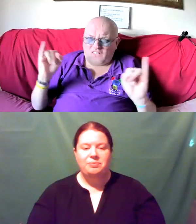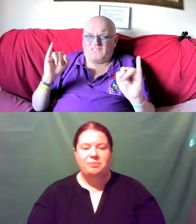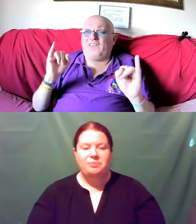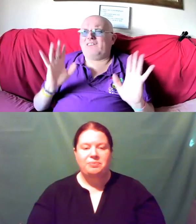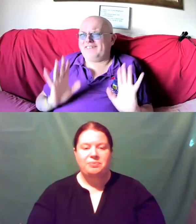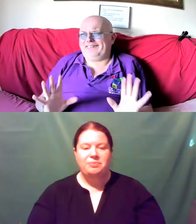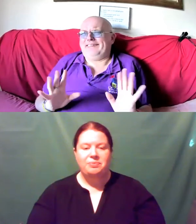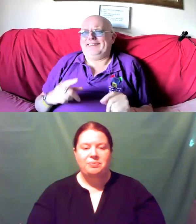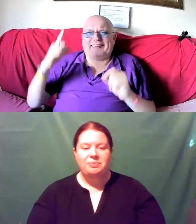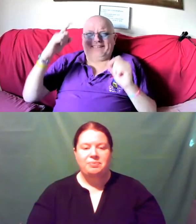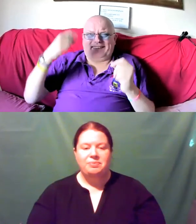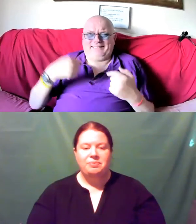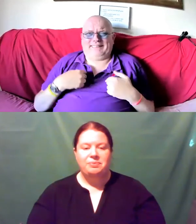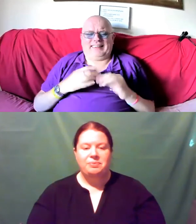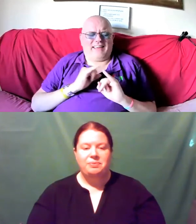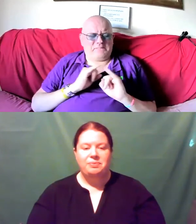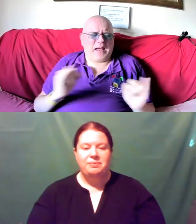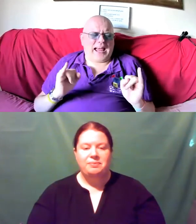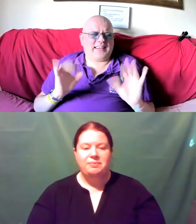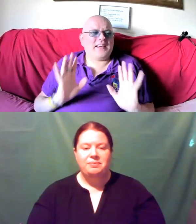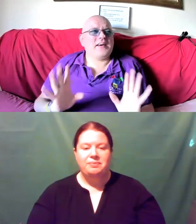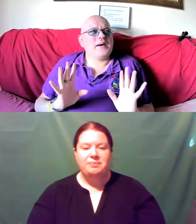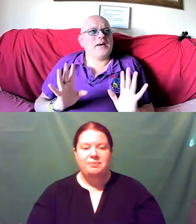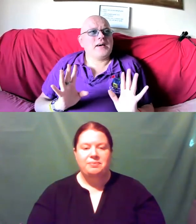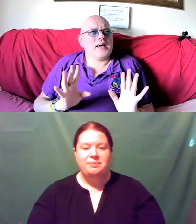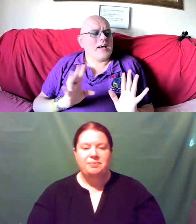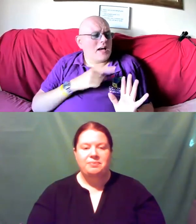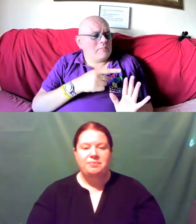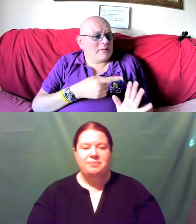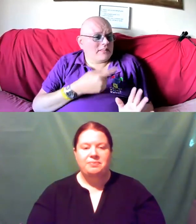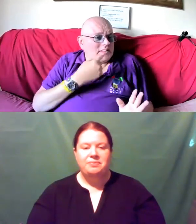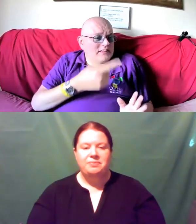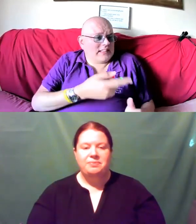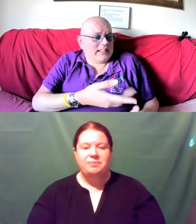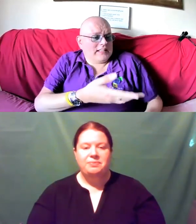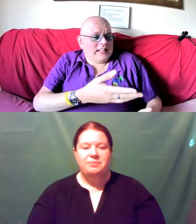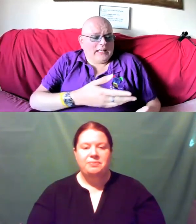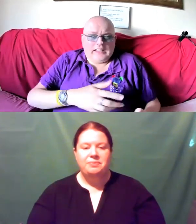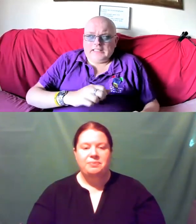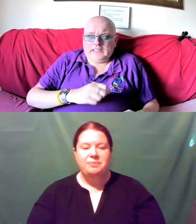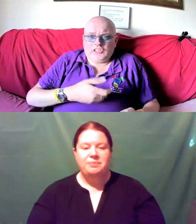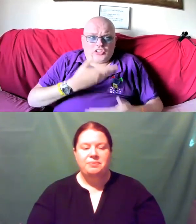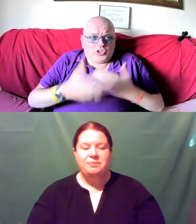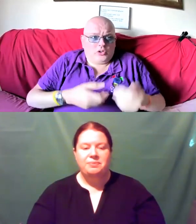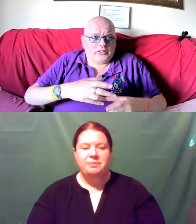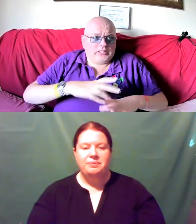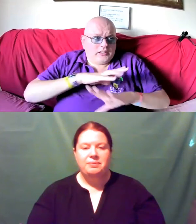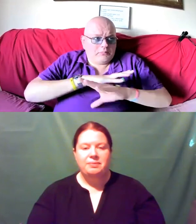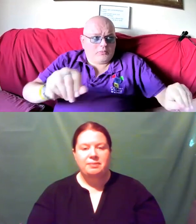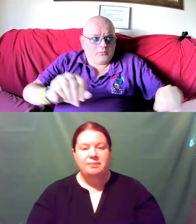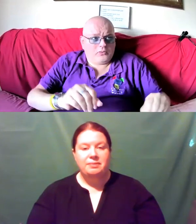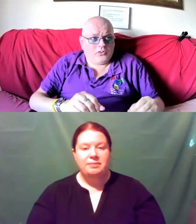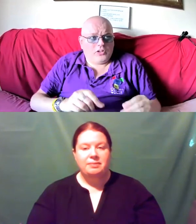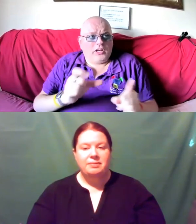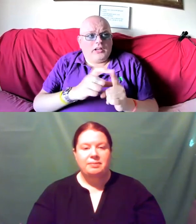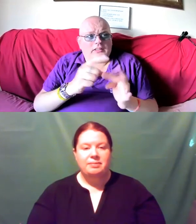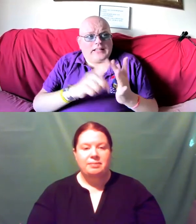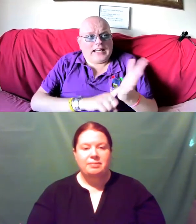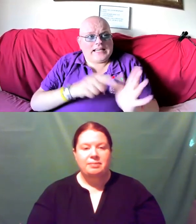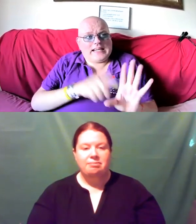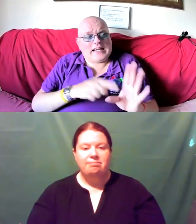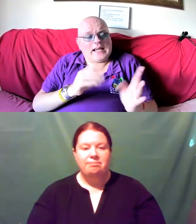photo. But they didn't tell us that they were going to sell the story on. So the Daily Mail picked up the story and did a really bad